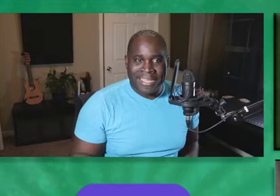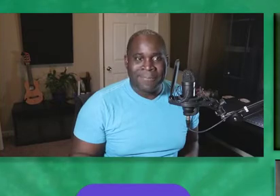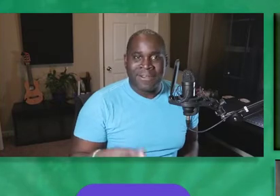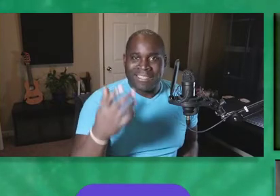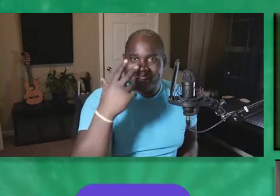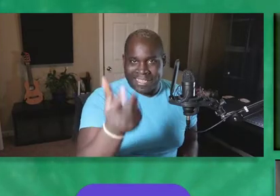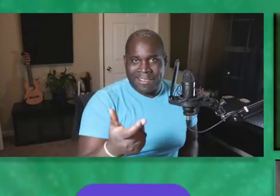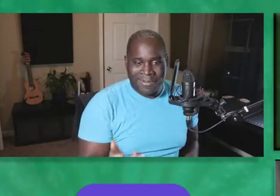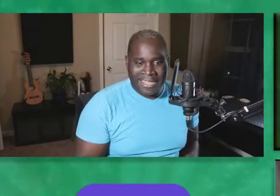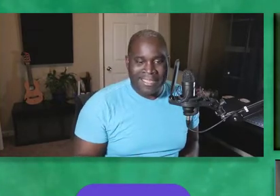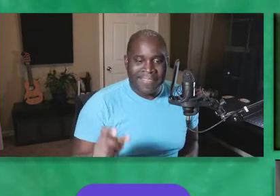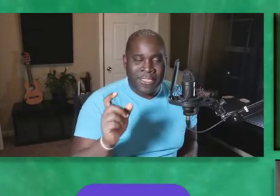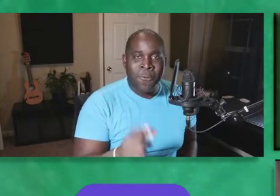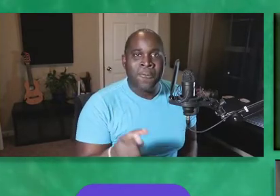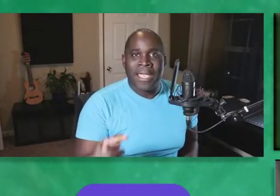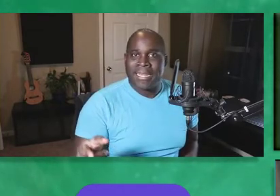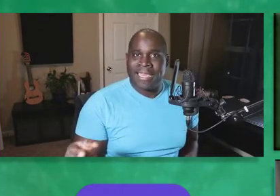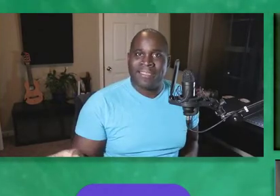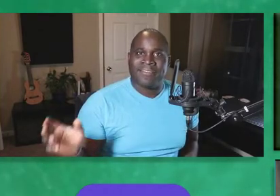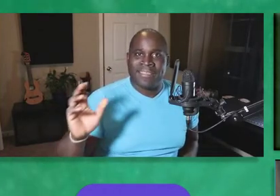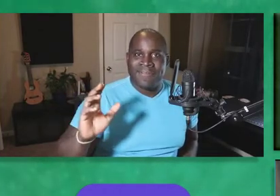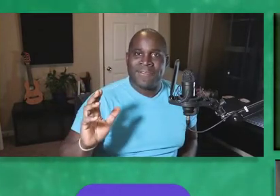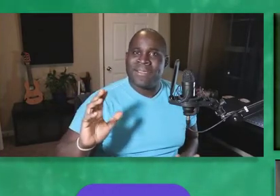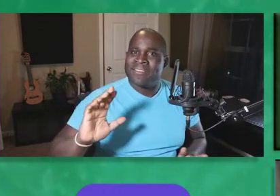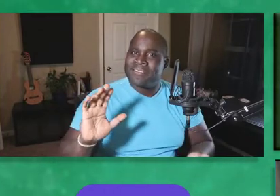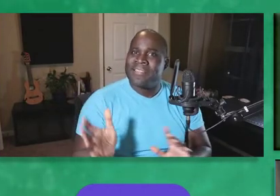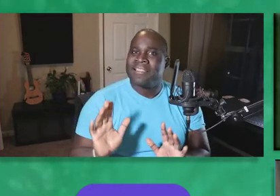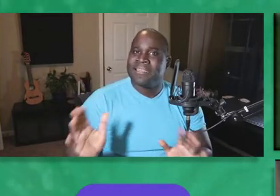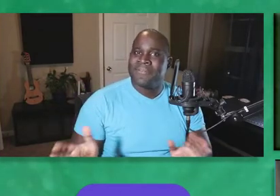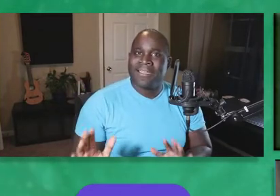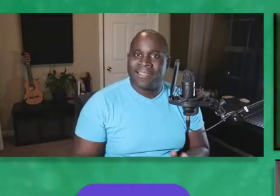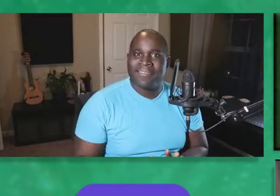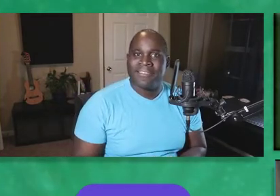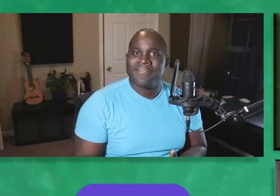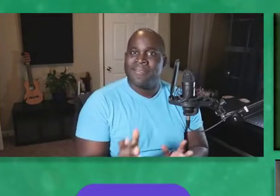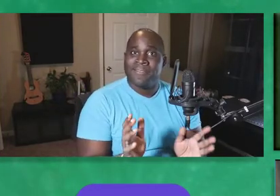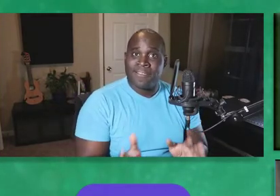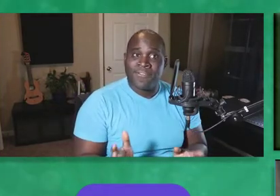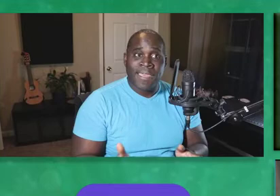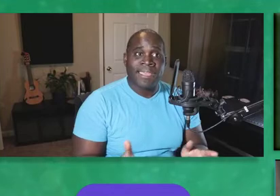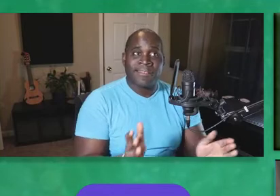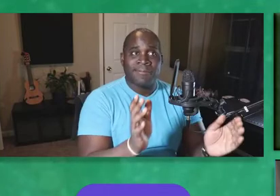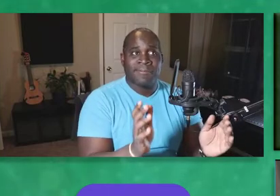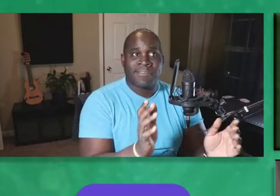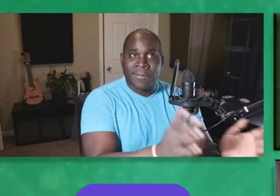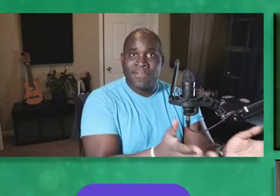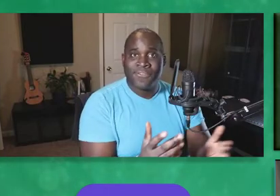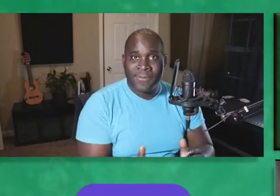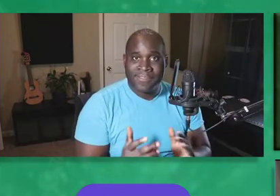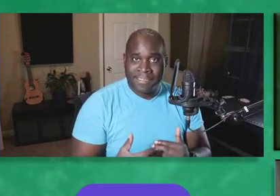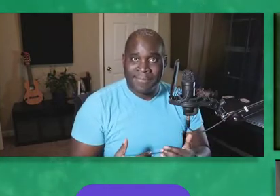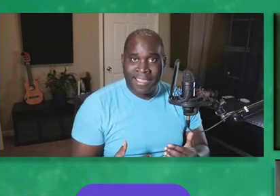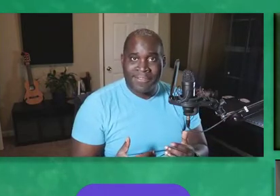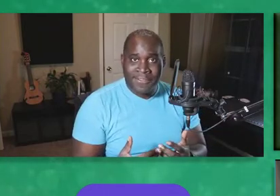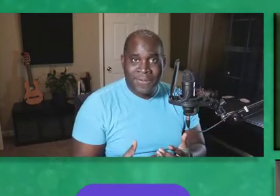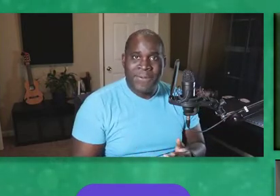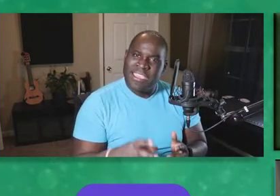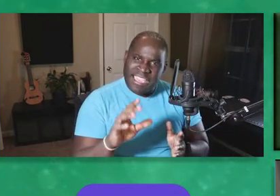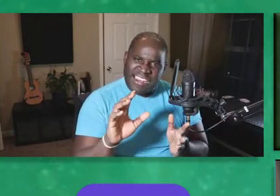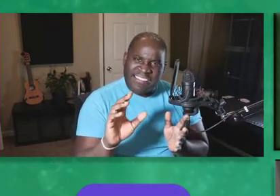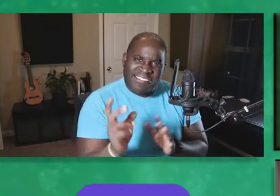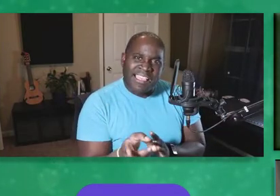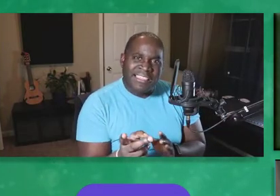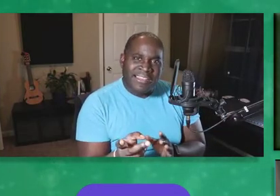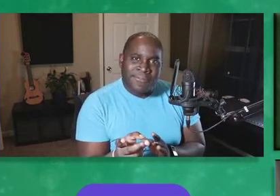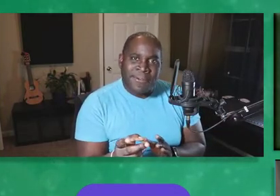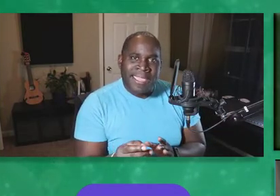even every day, but at least seen every day, that you won't recognize if they're in a slightly different context, such that someone else doing the same signs to you